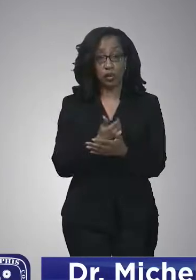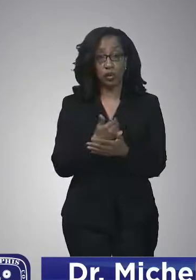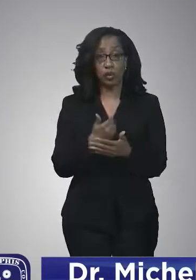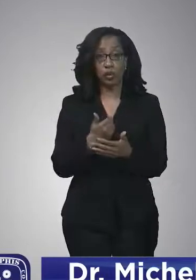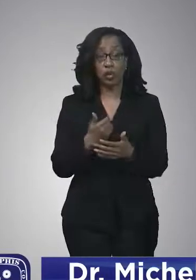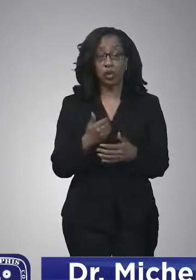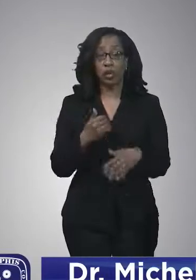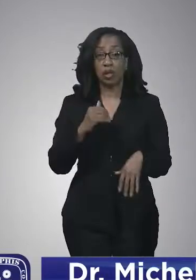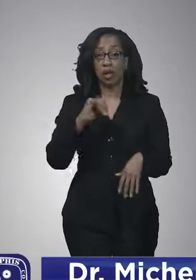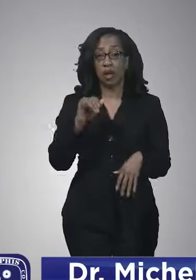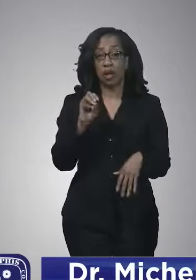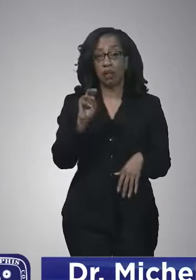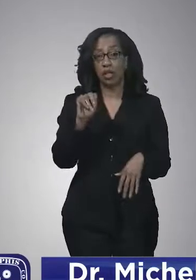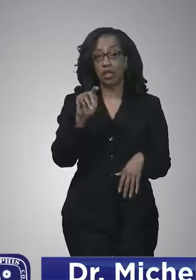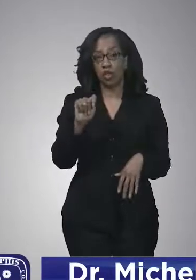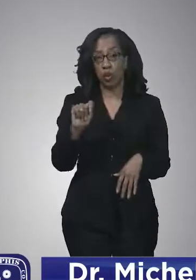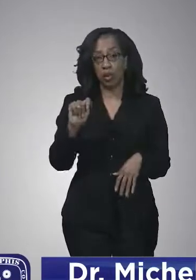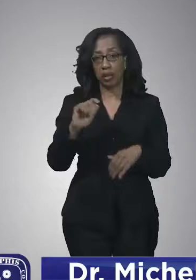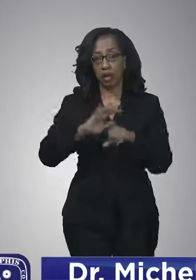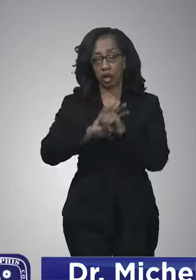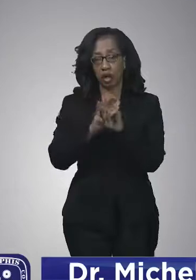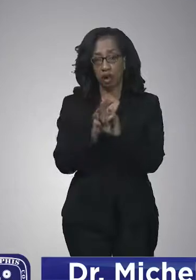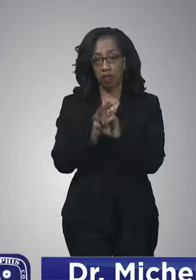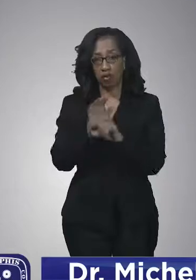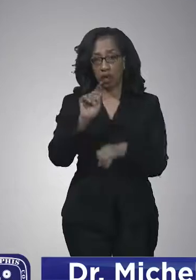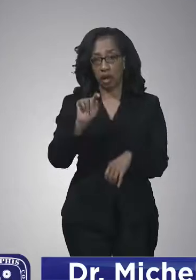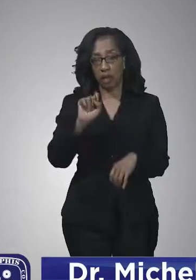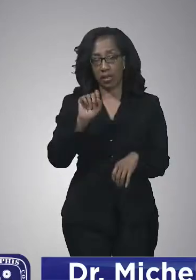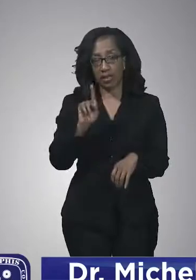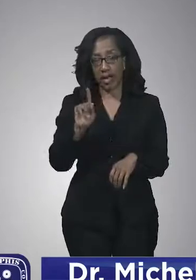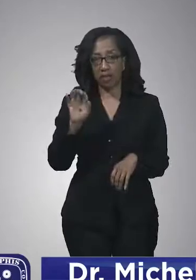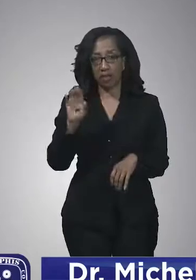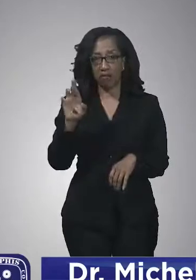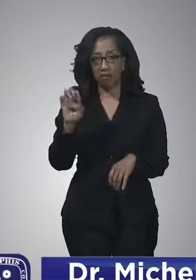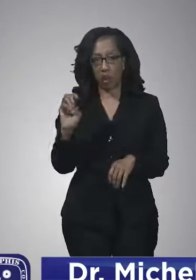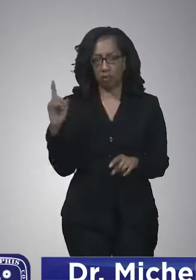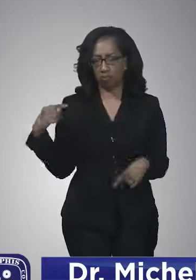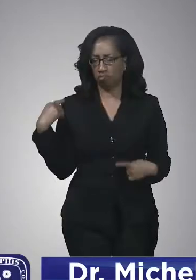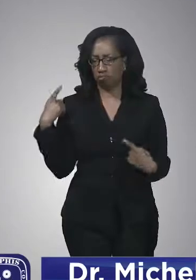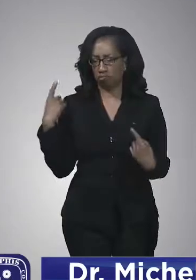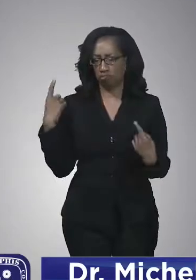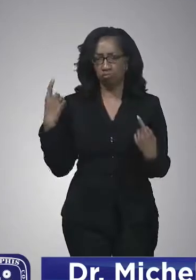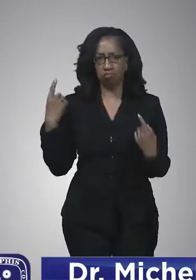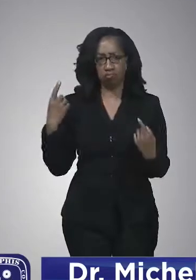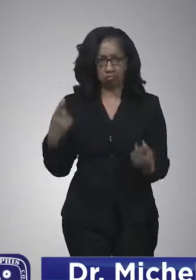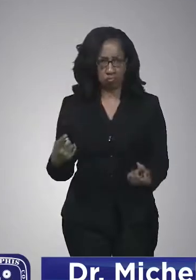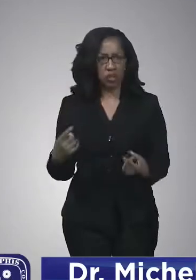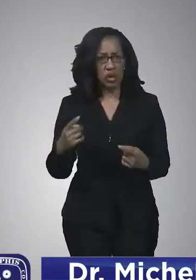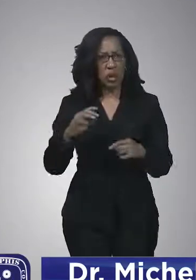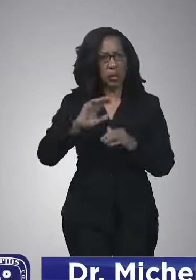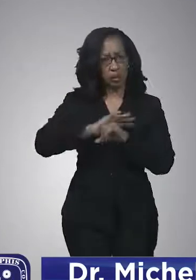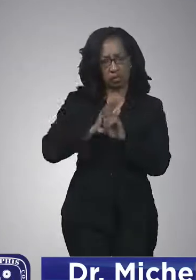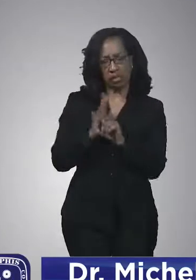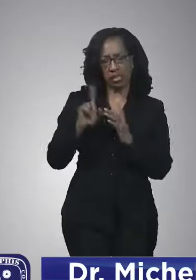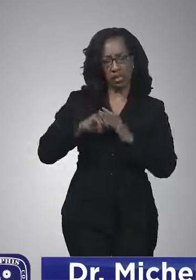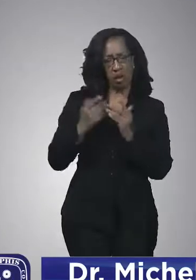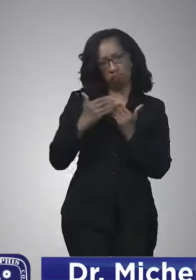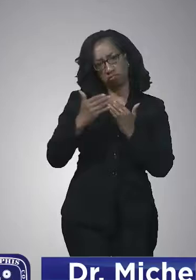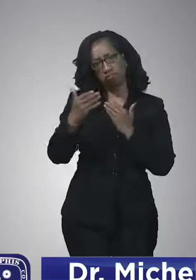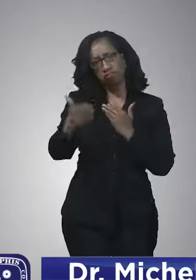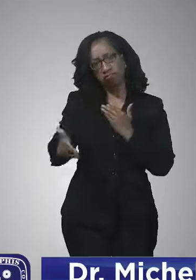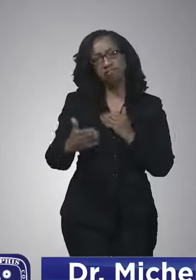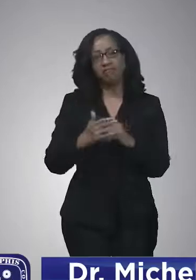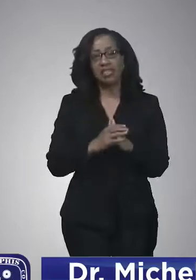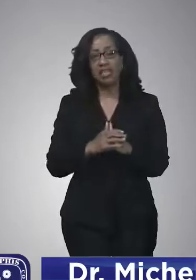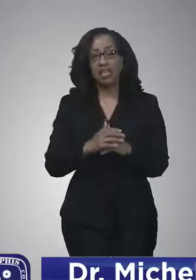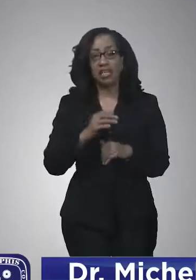COVID task force, and that has been in place pretty much since the beginning of the pandemic. And so Shelby